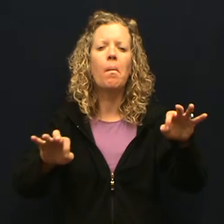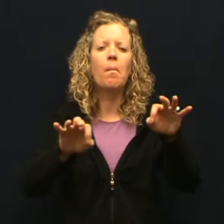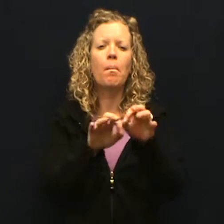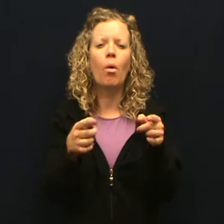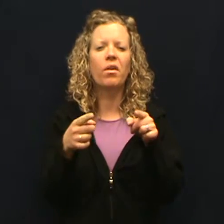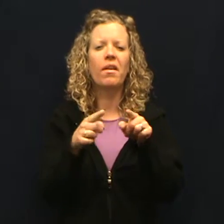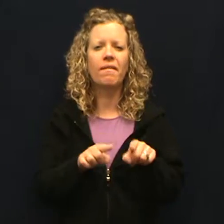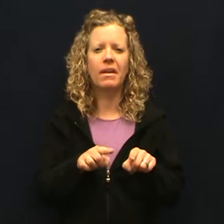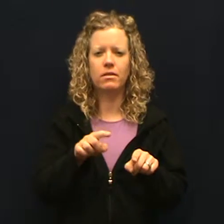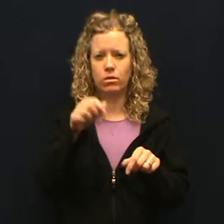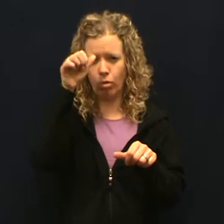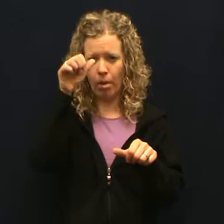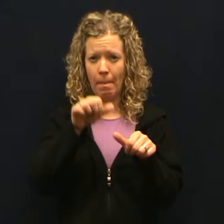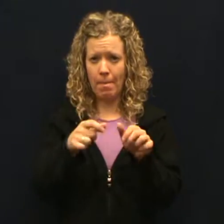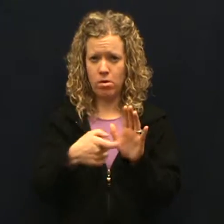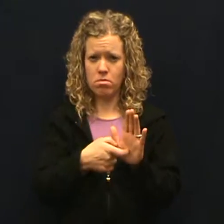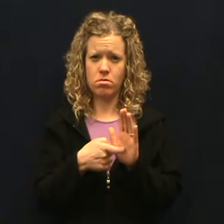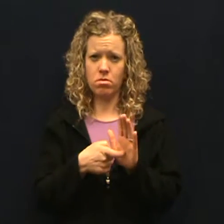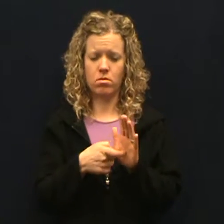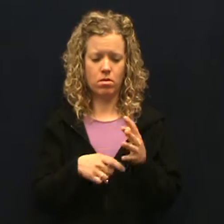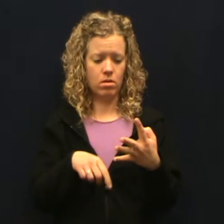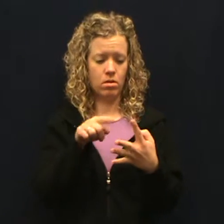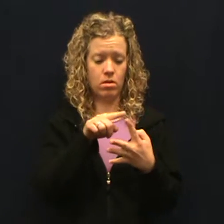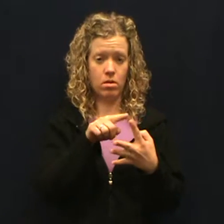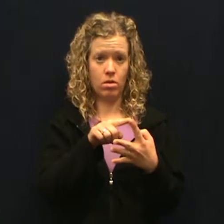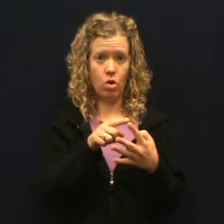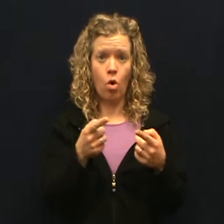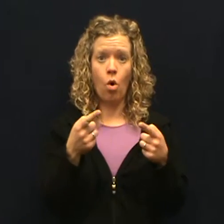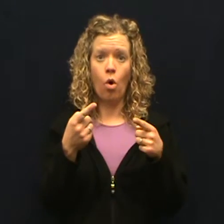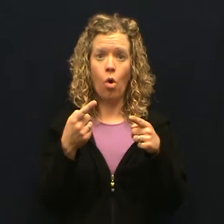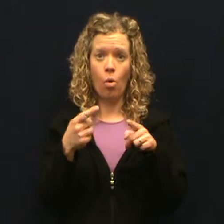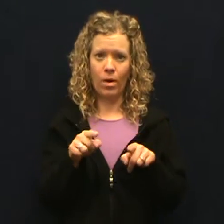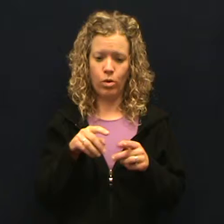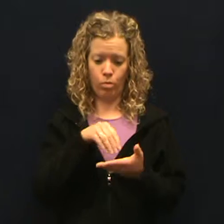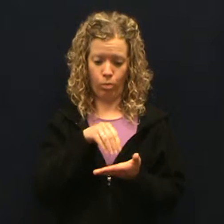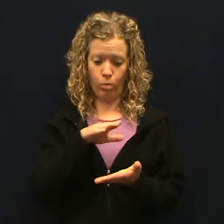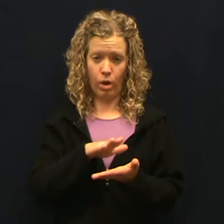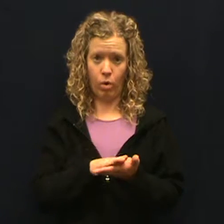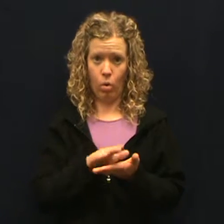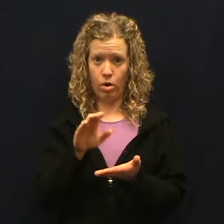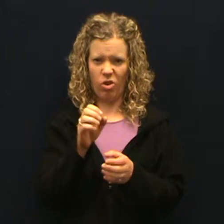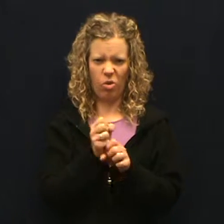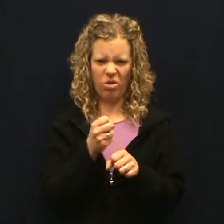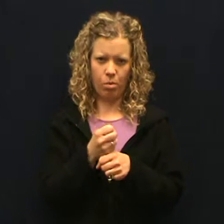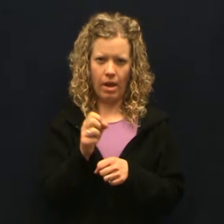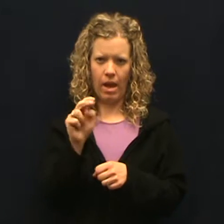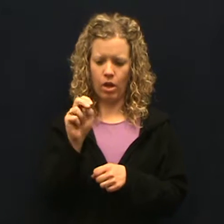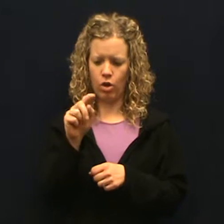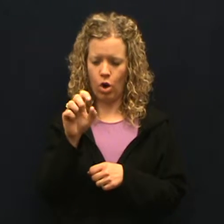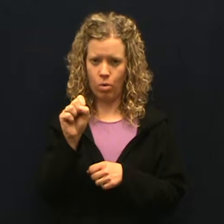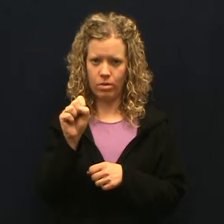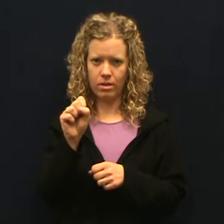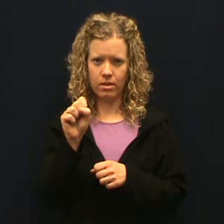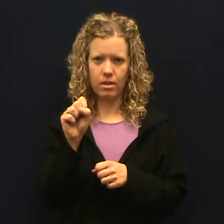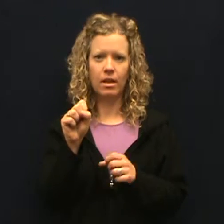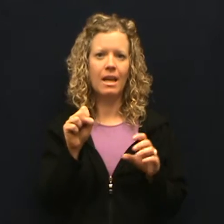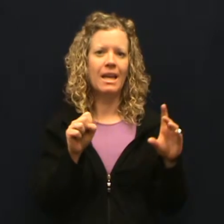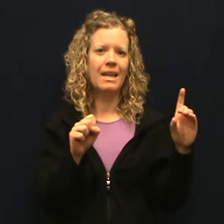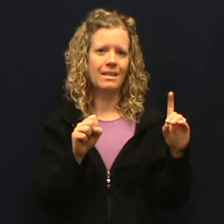remember. When we create the note, which is when we record it, so we would debit notes receivable and credit cash for the,